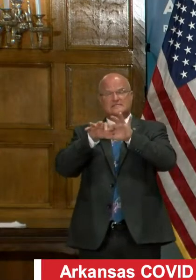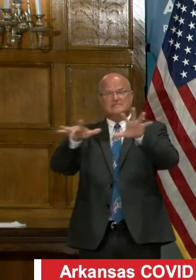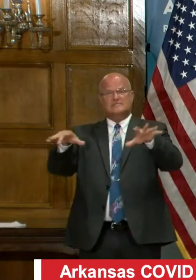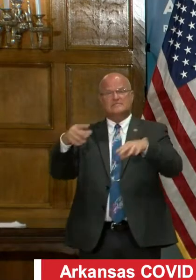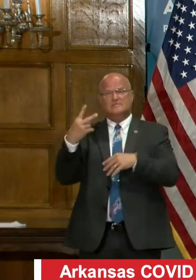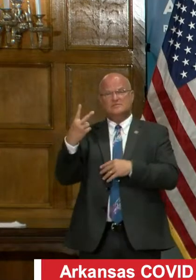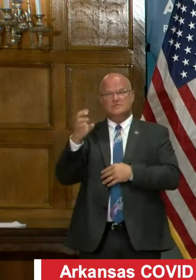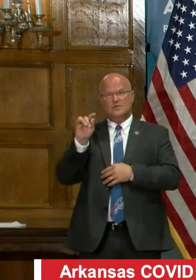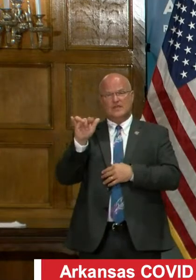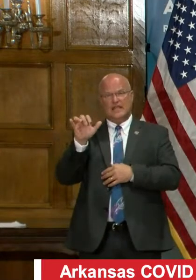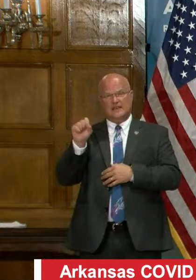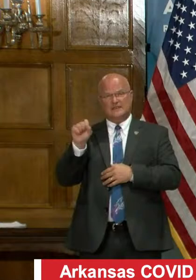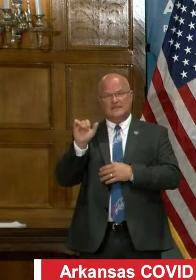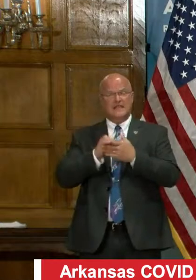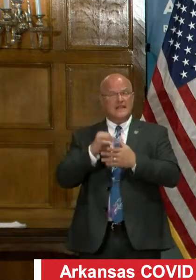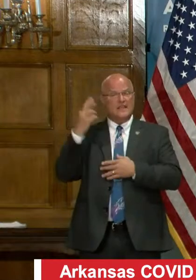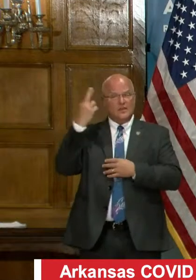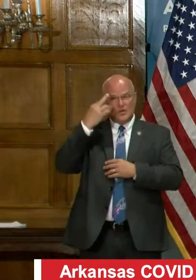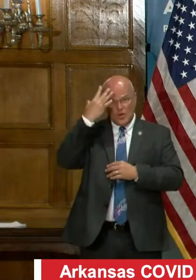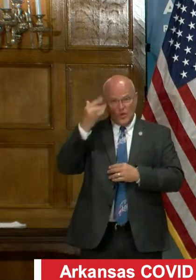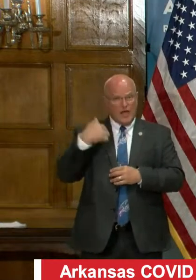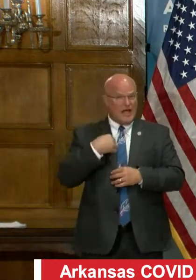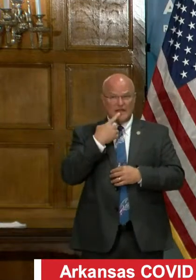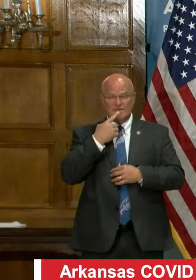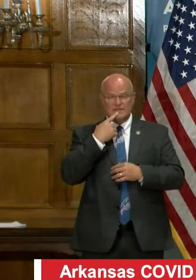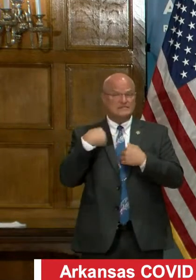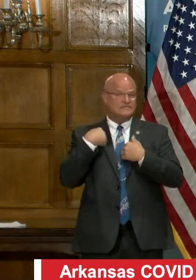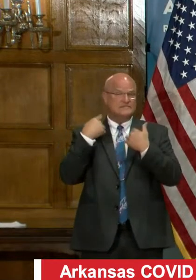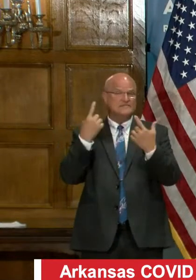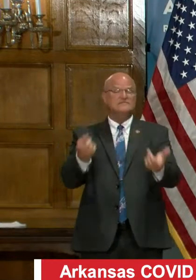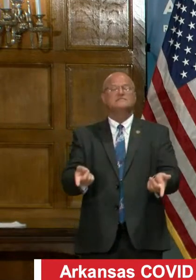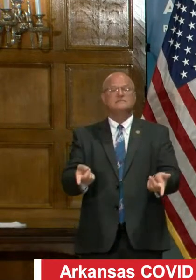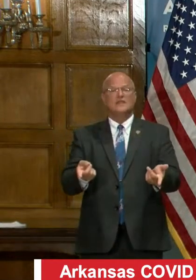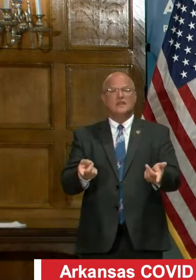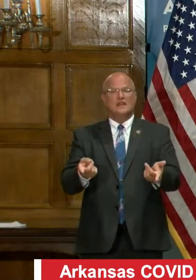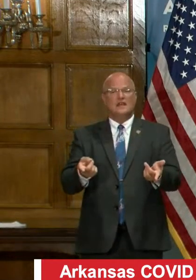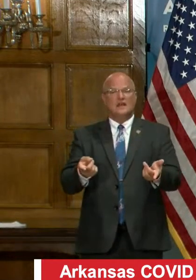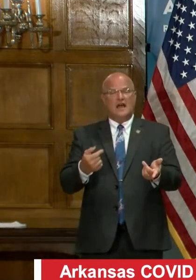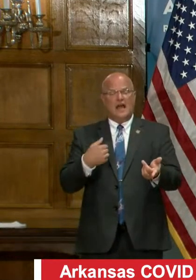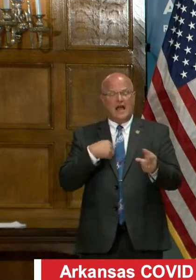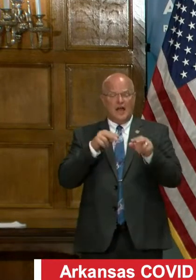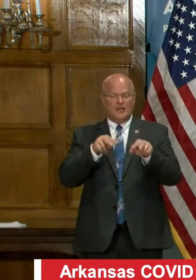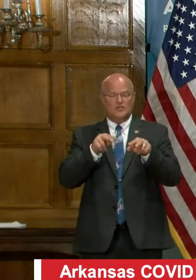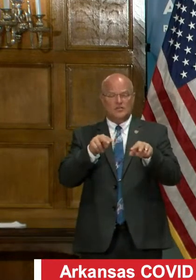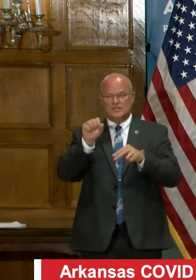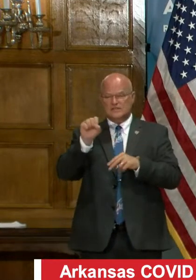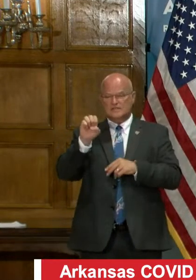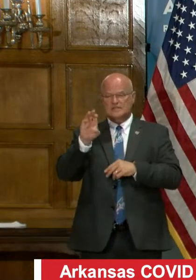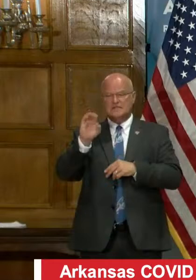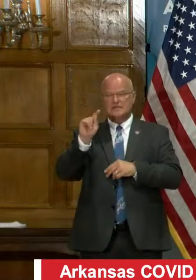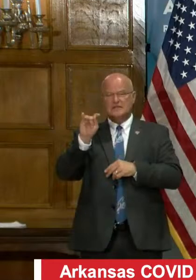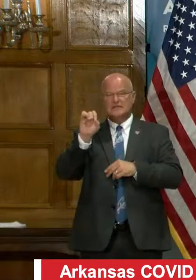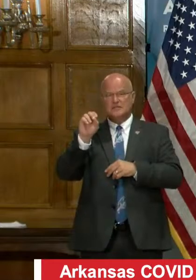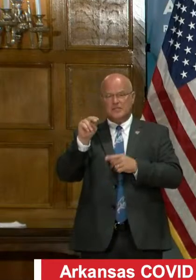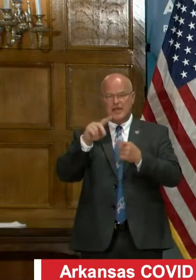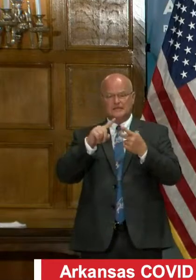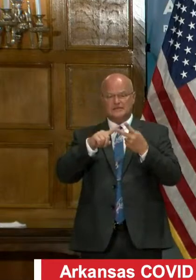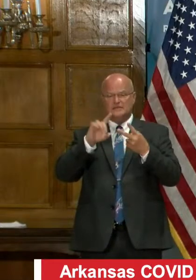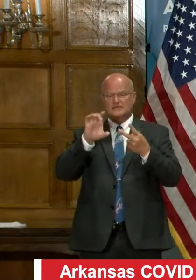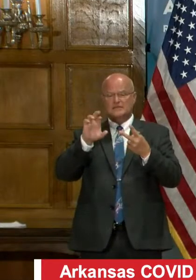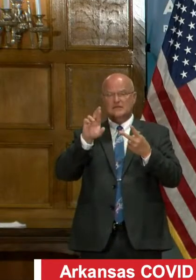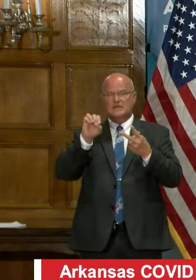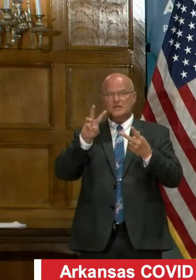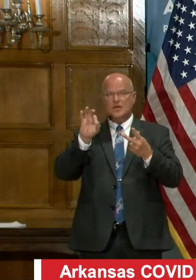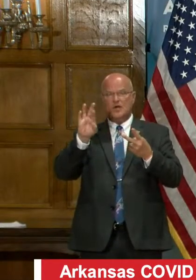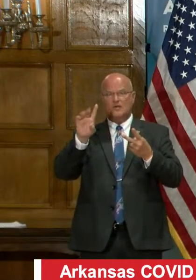those two counties. And that's one of the reasons that I've said, you know, I look at Sebastian and Crawford County that's doing a lot of